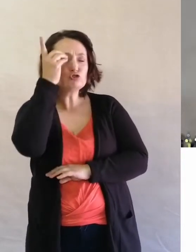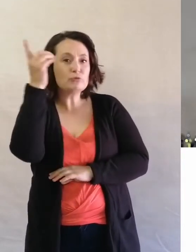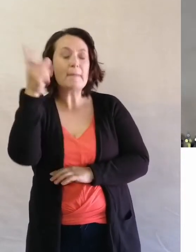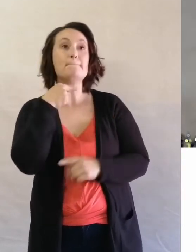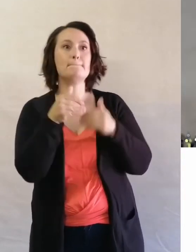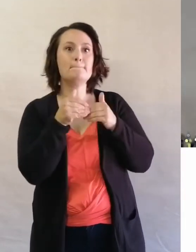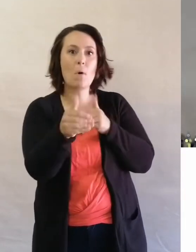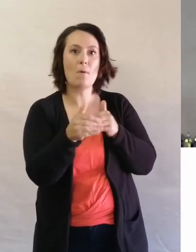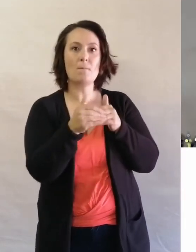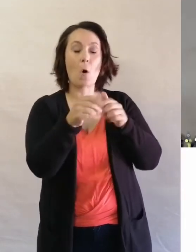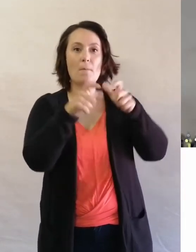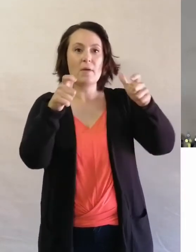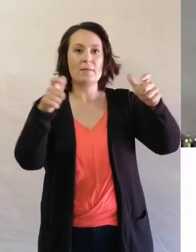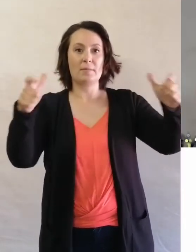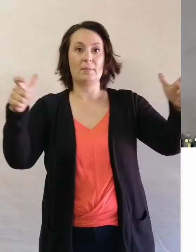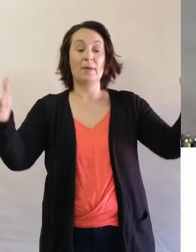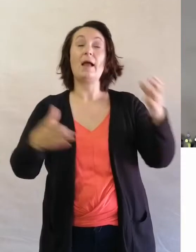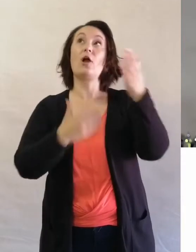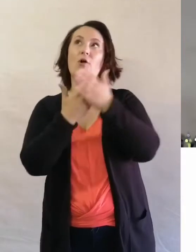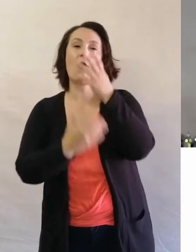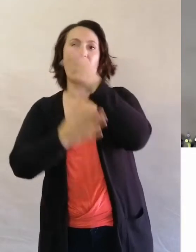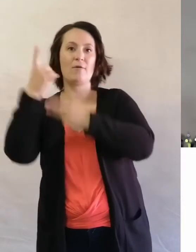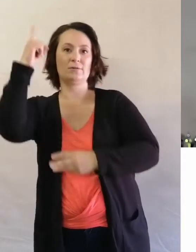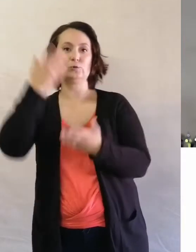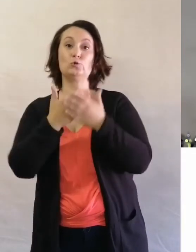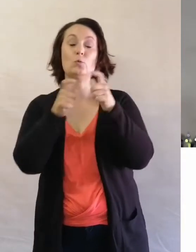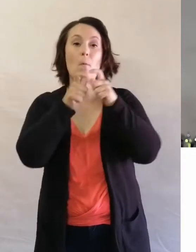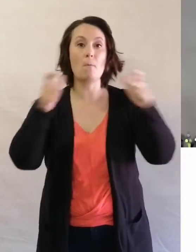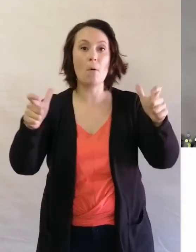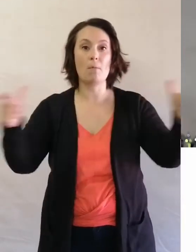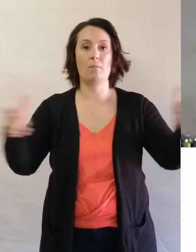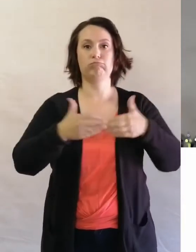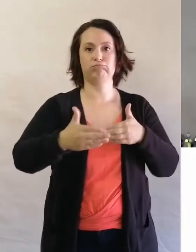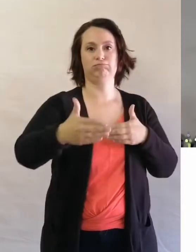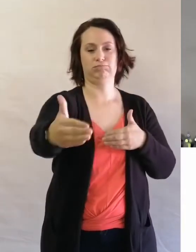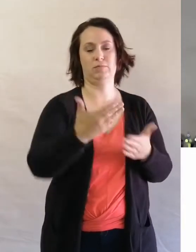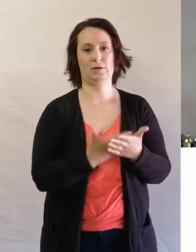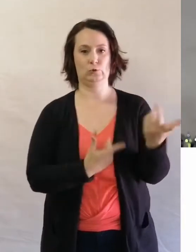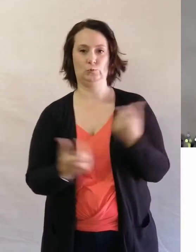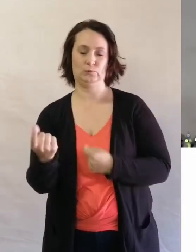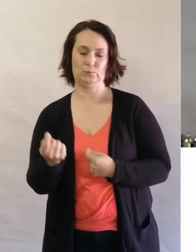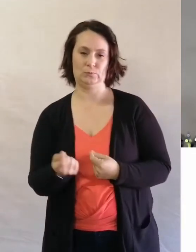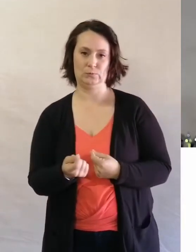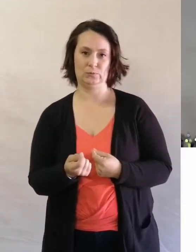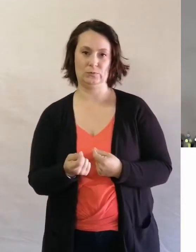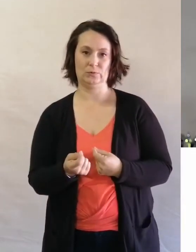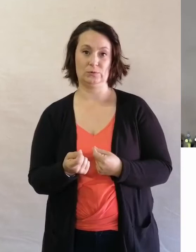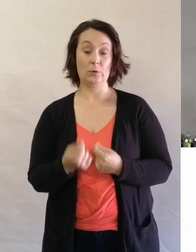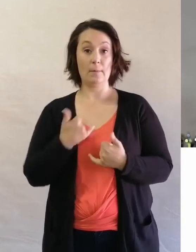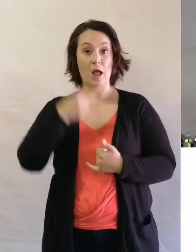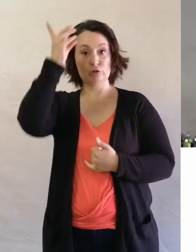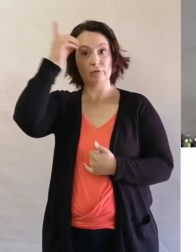man. God is able to do immeasurably more than you dream or imagine.